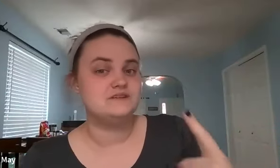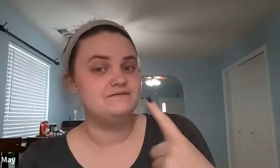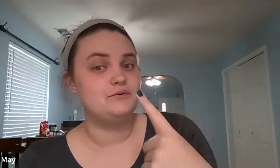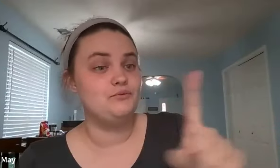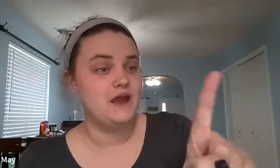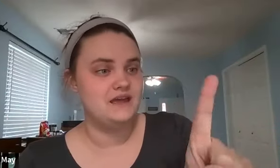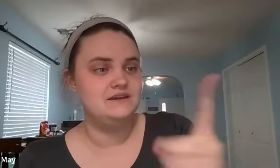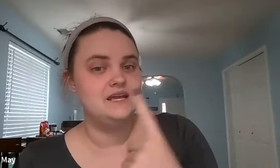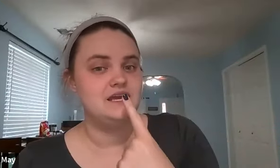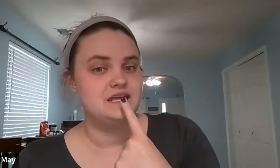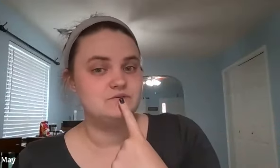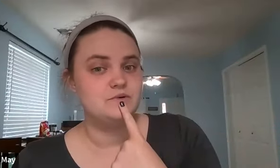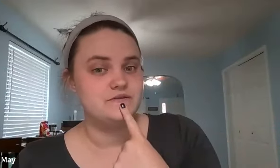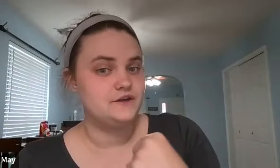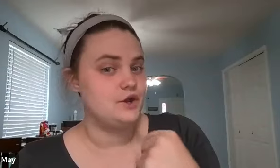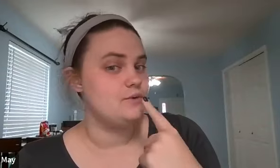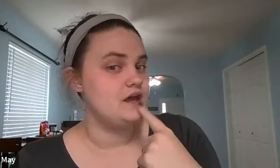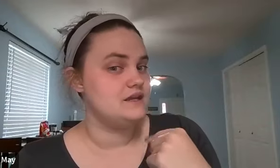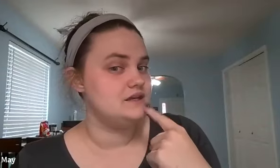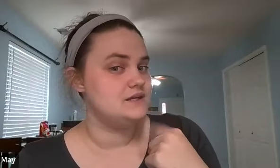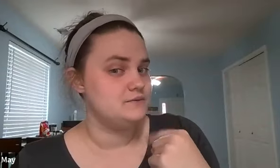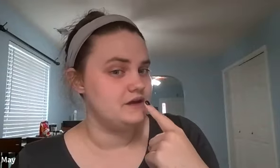sign for red is 1 point for you and go red.